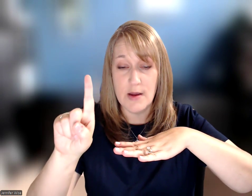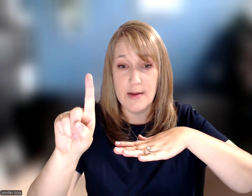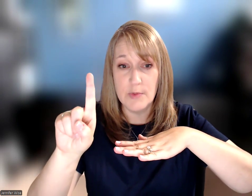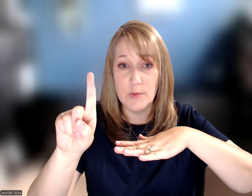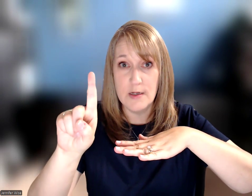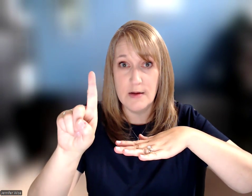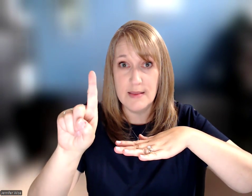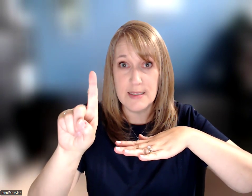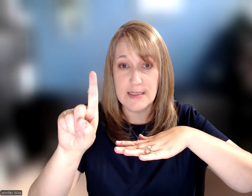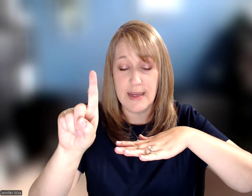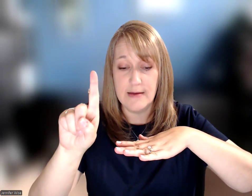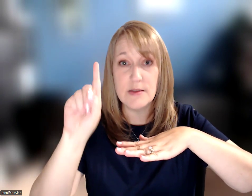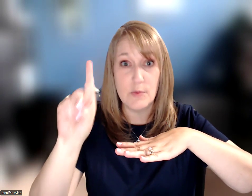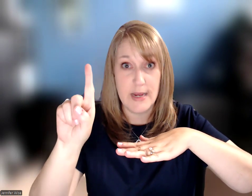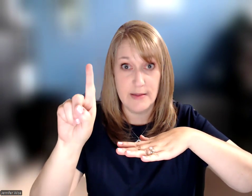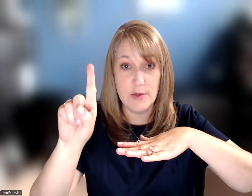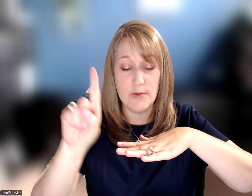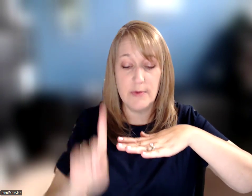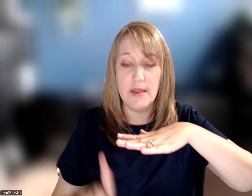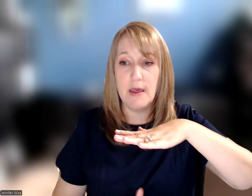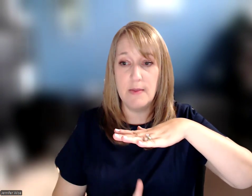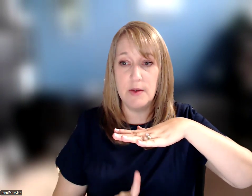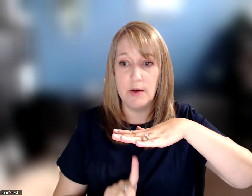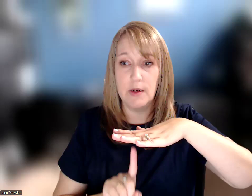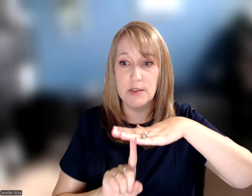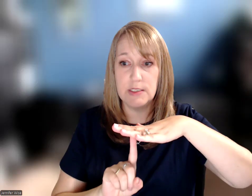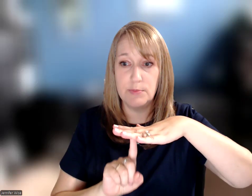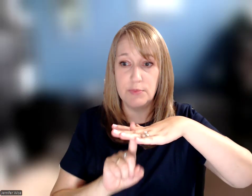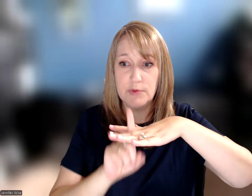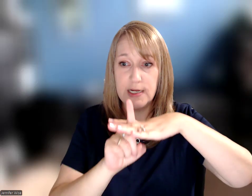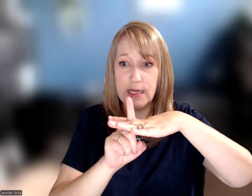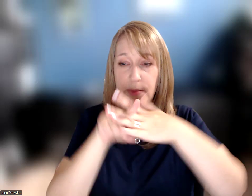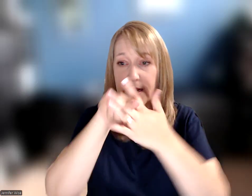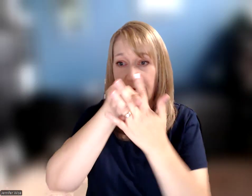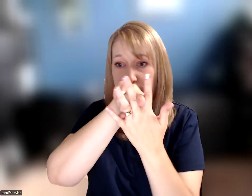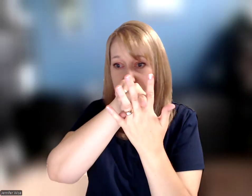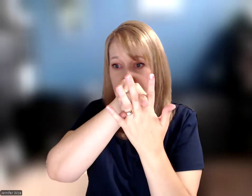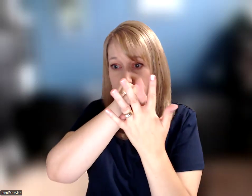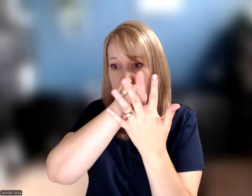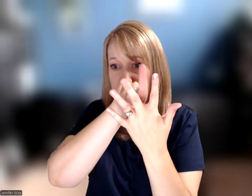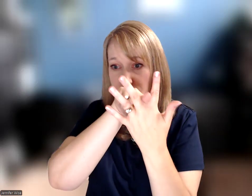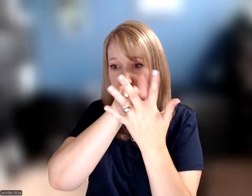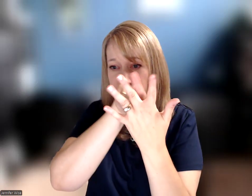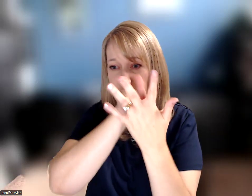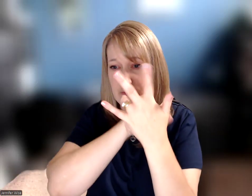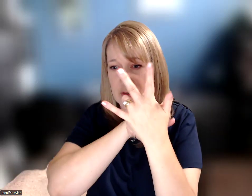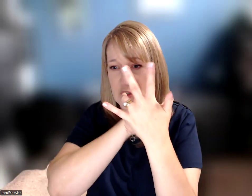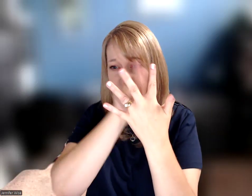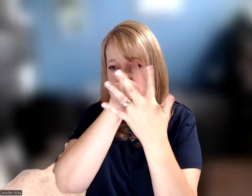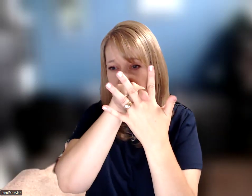a number one on this hand, the hand that you write with, and then you're going to just bring it up, and it pokes through those for your first two fingers